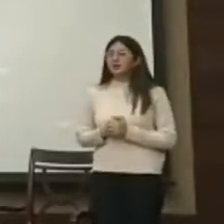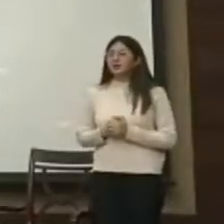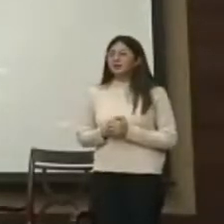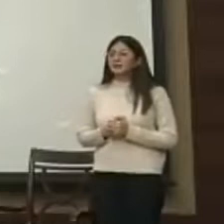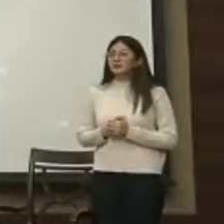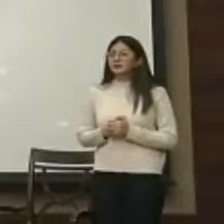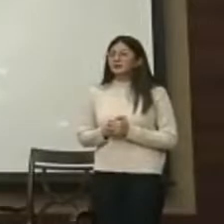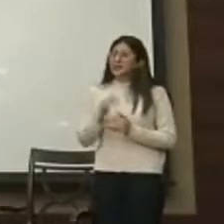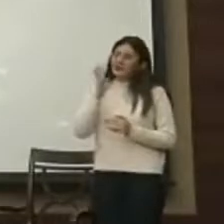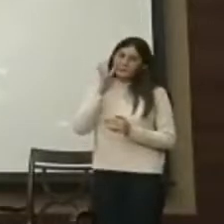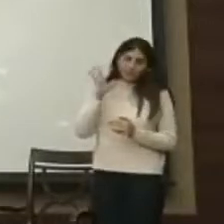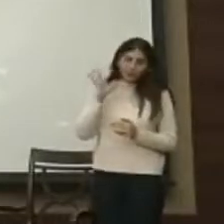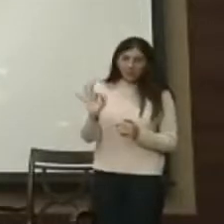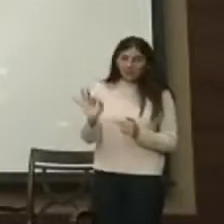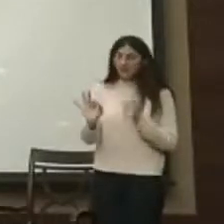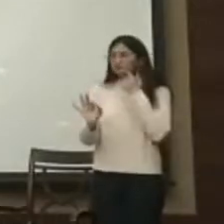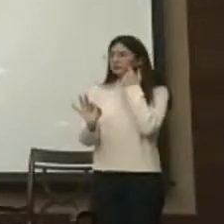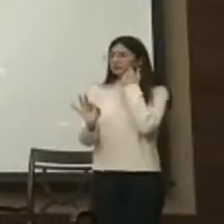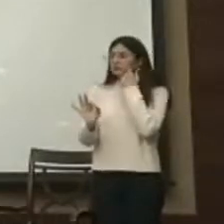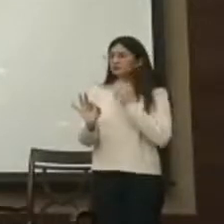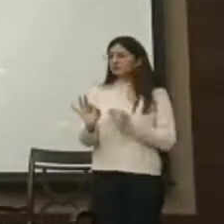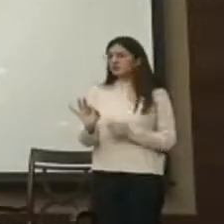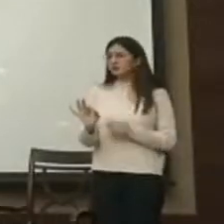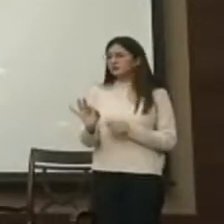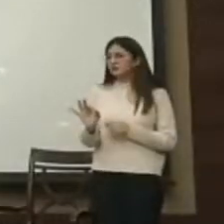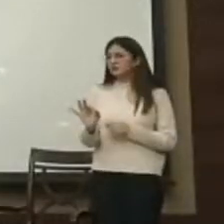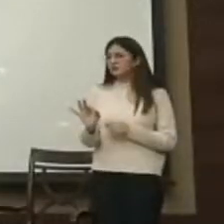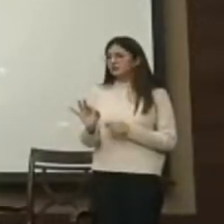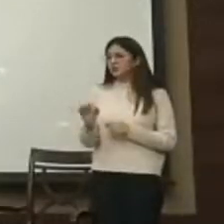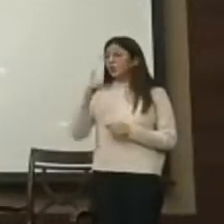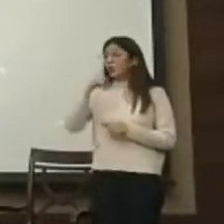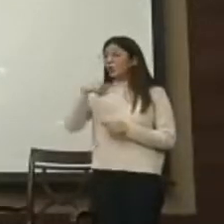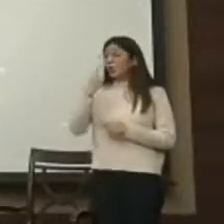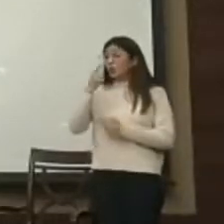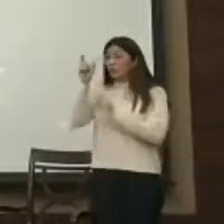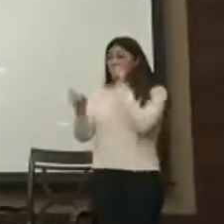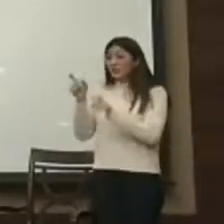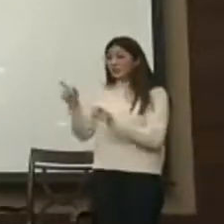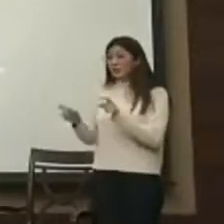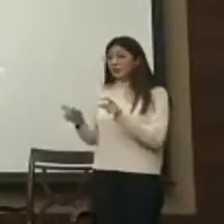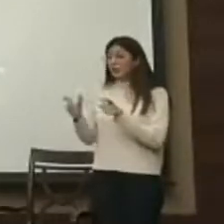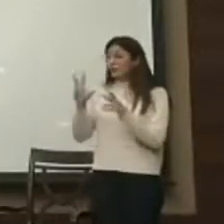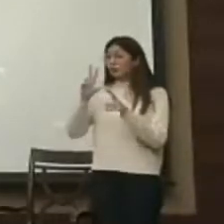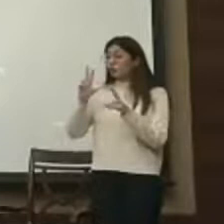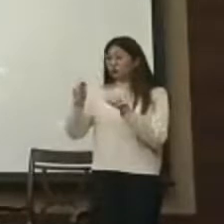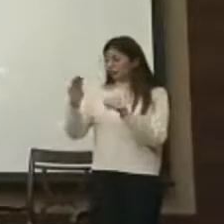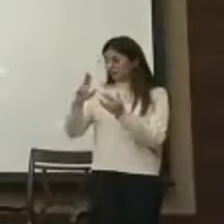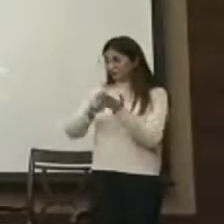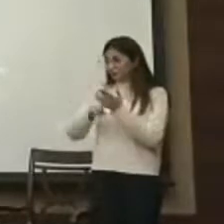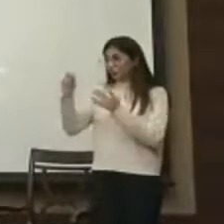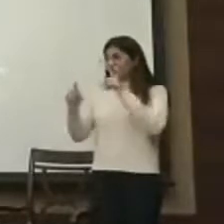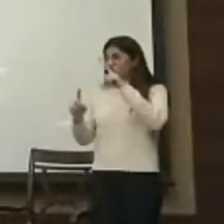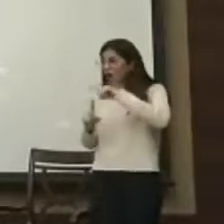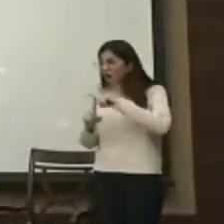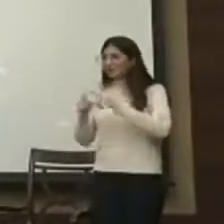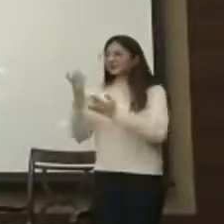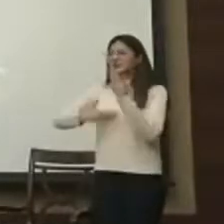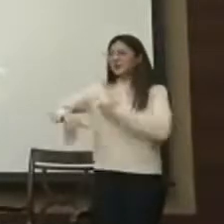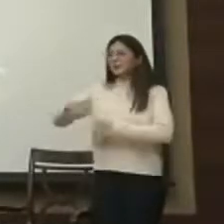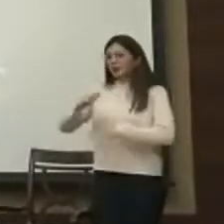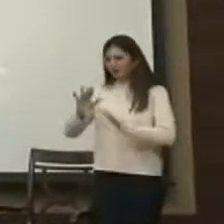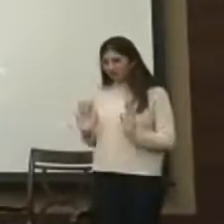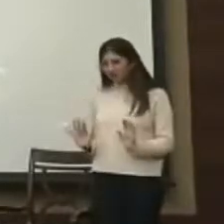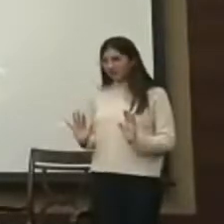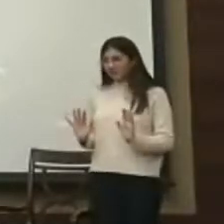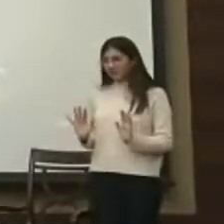it is important that the not disabled, I would put it as the not disabled, for us not